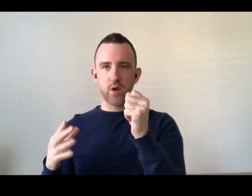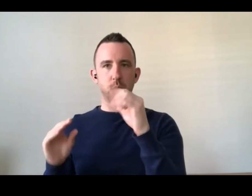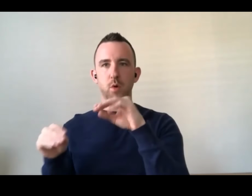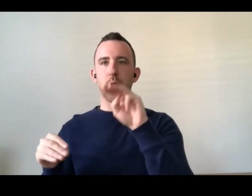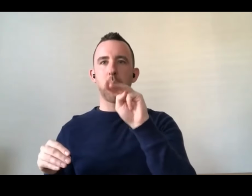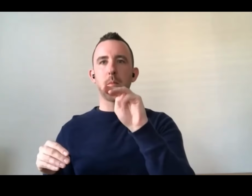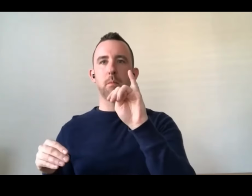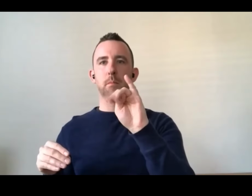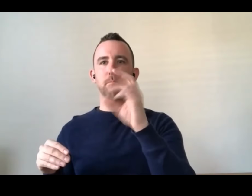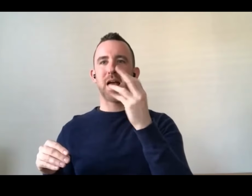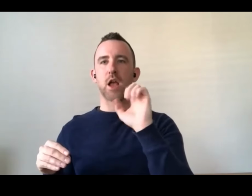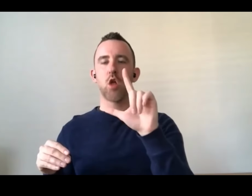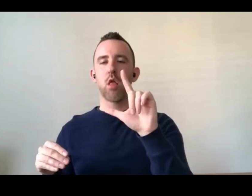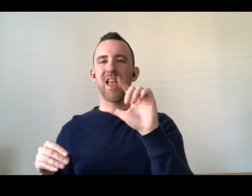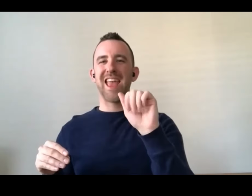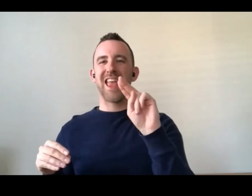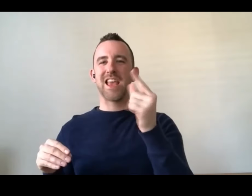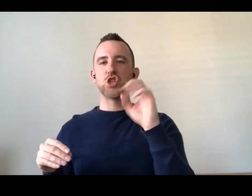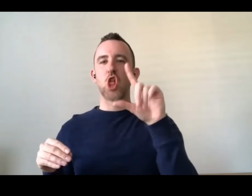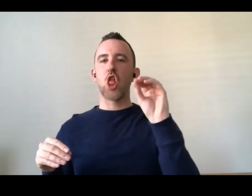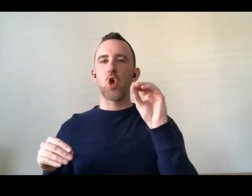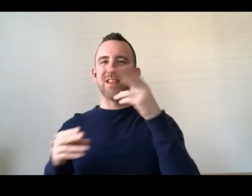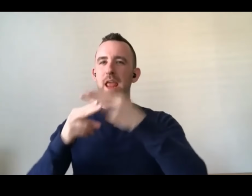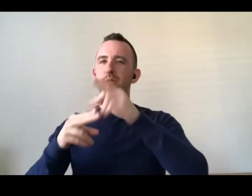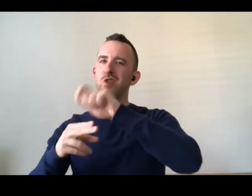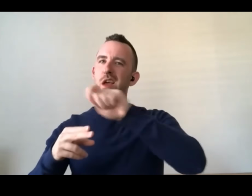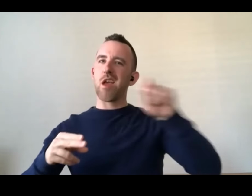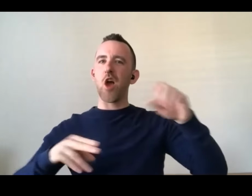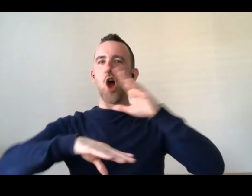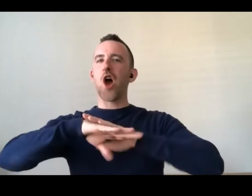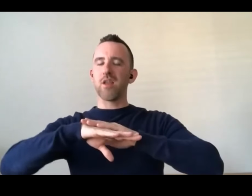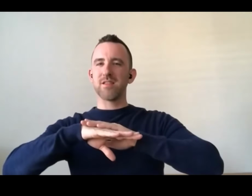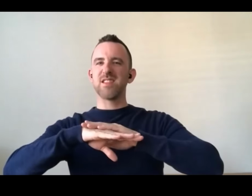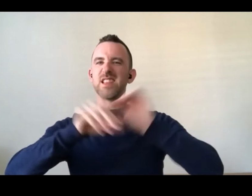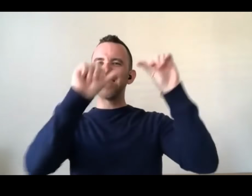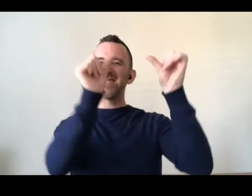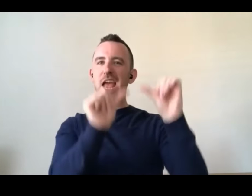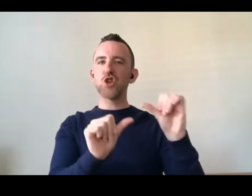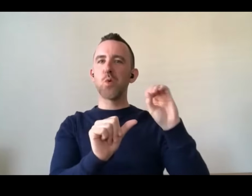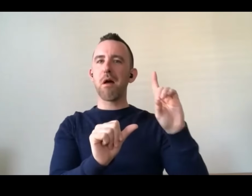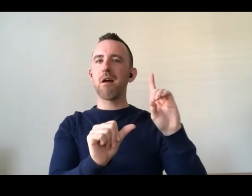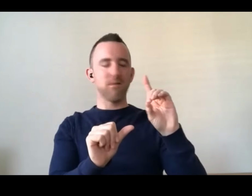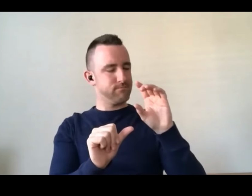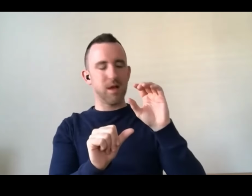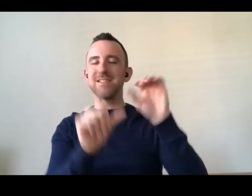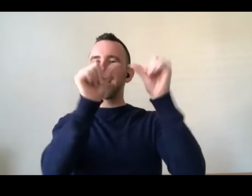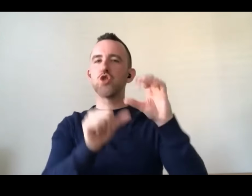Michelangelo's name scribbled across, statue of David. You want your art to represent you.